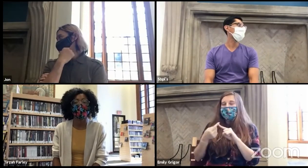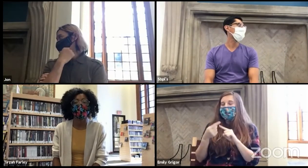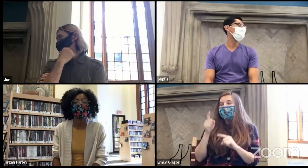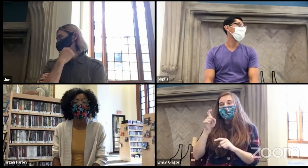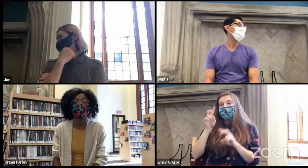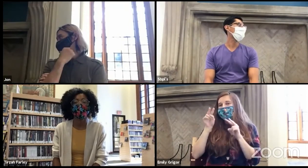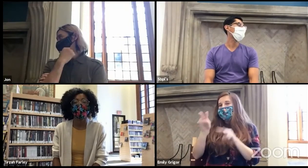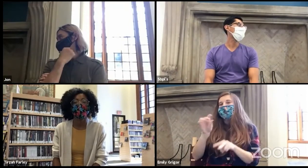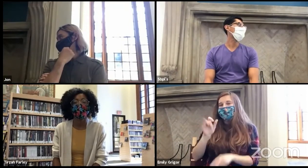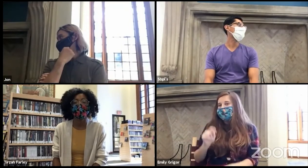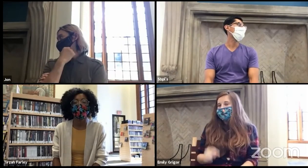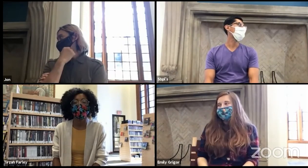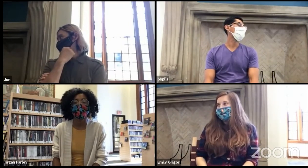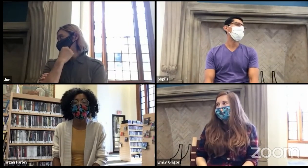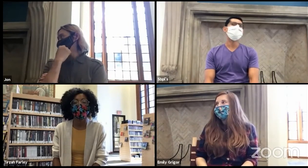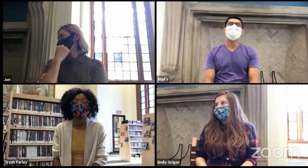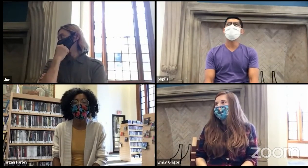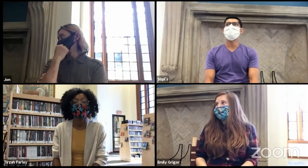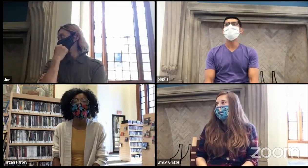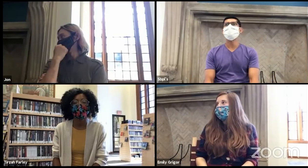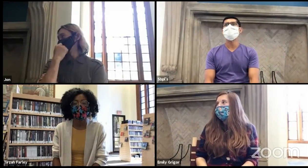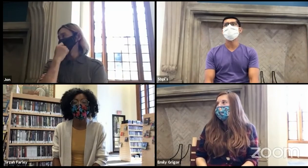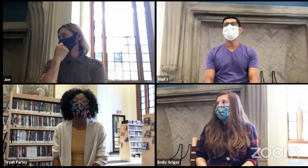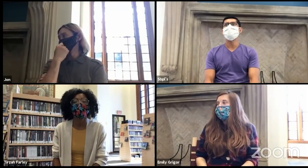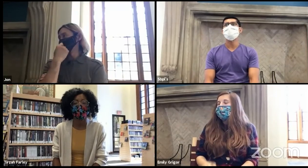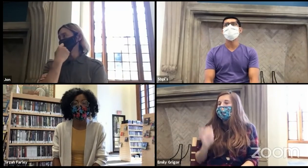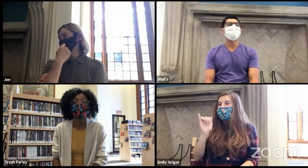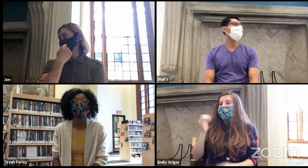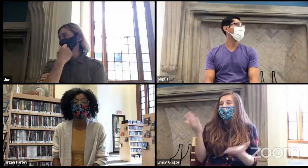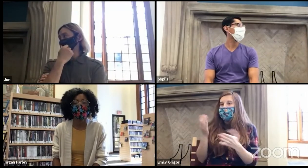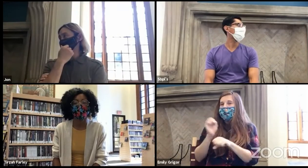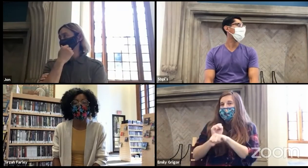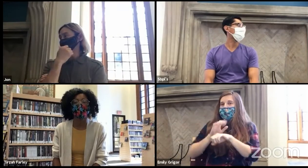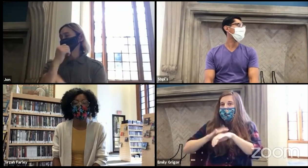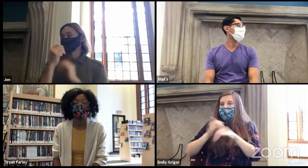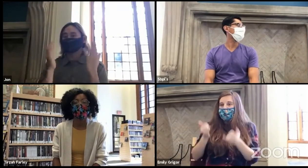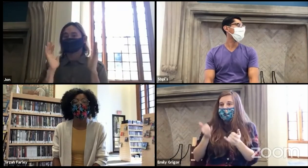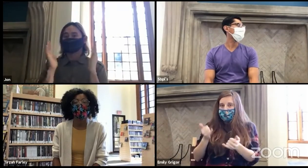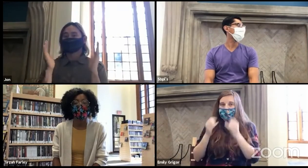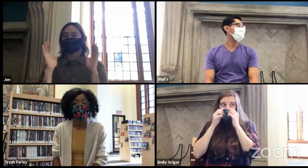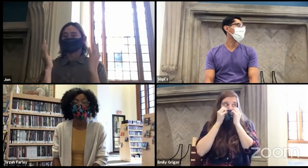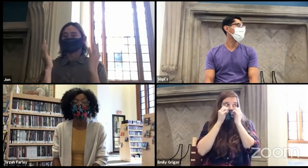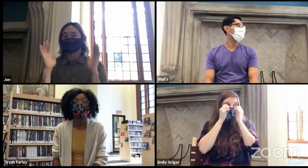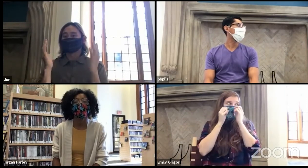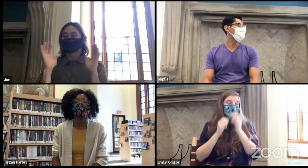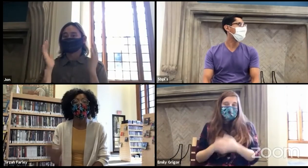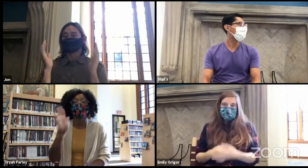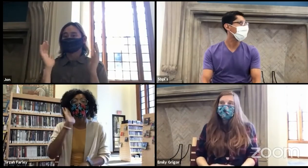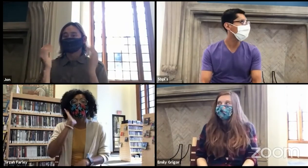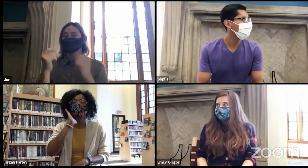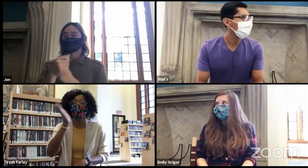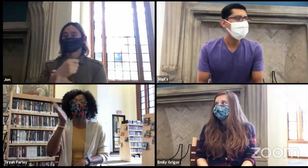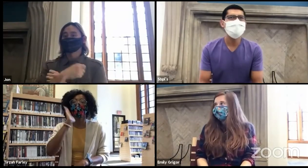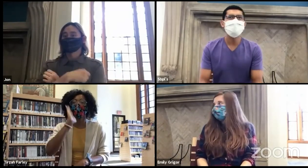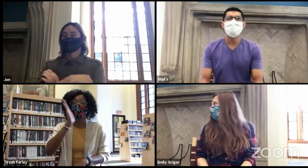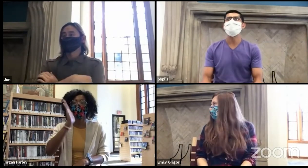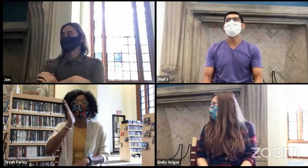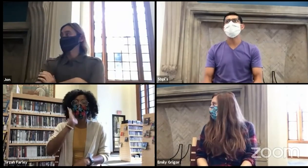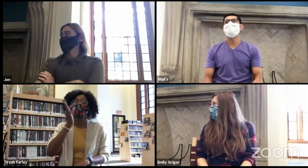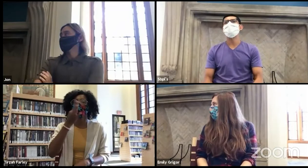And we're really looking forward to it. So that's one of our projects that we're currently working on now.